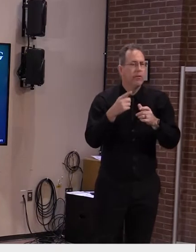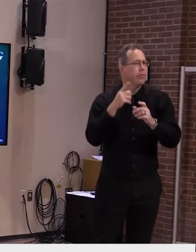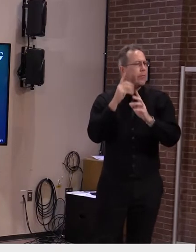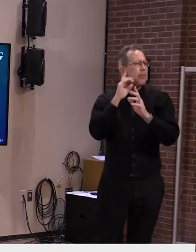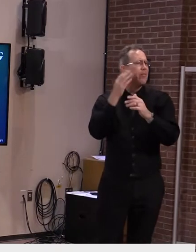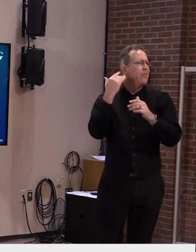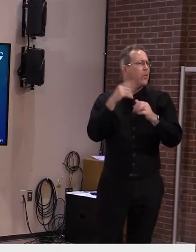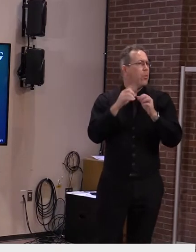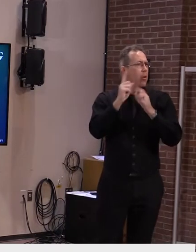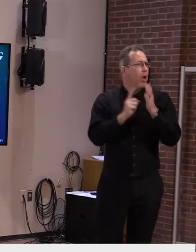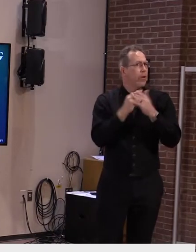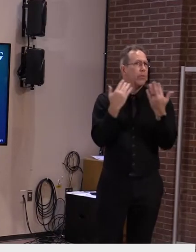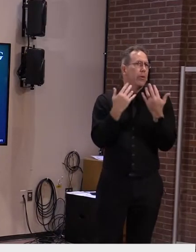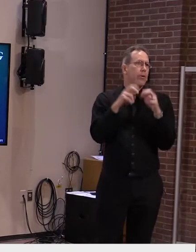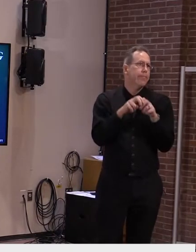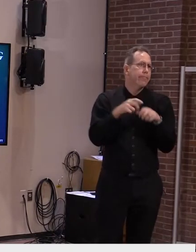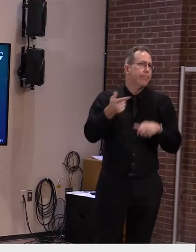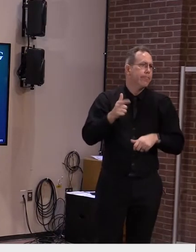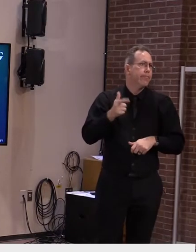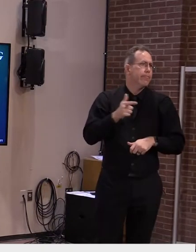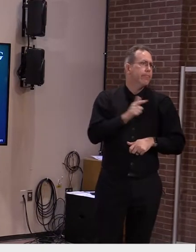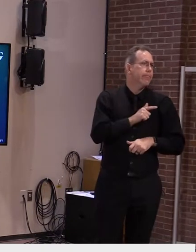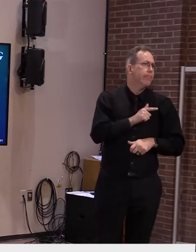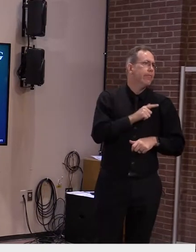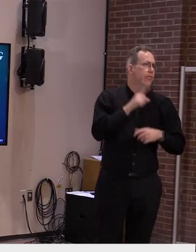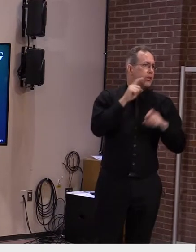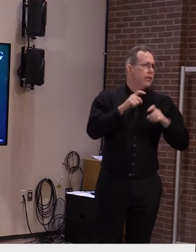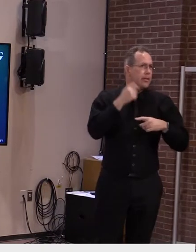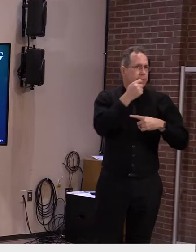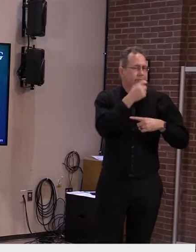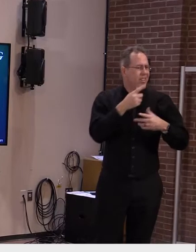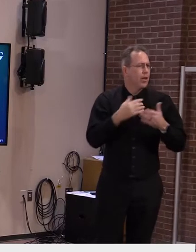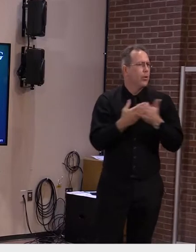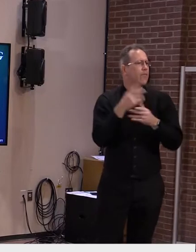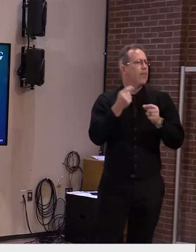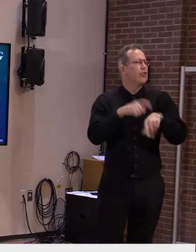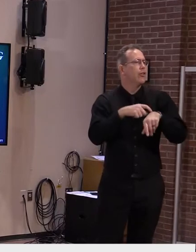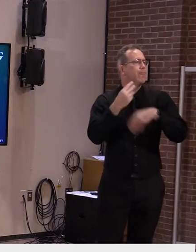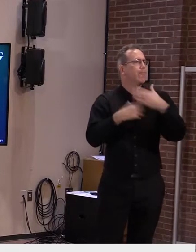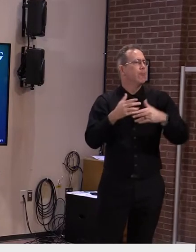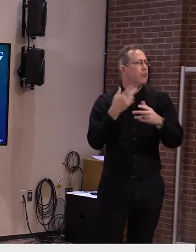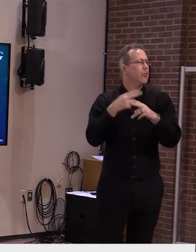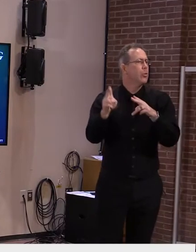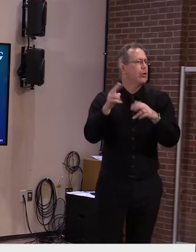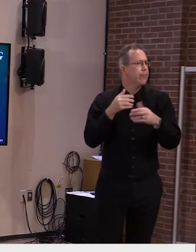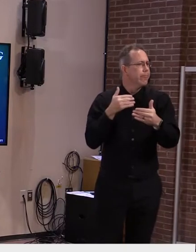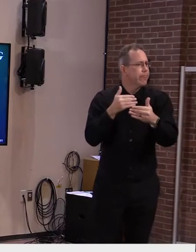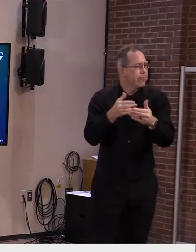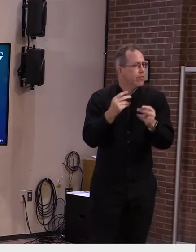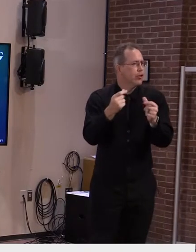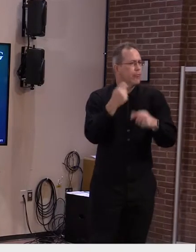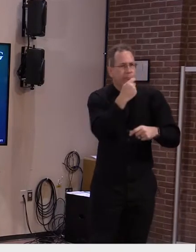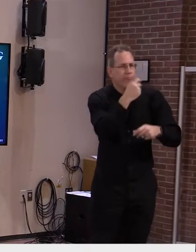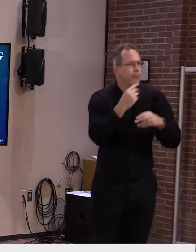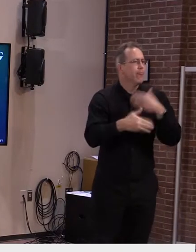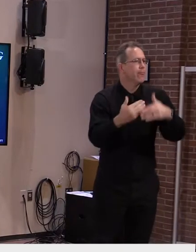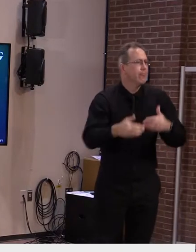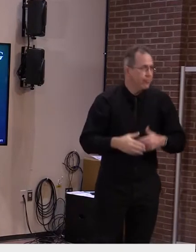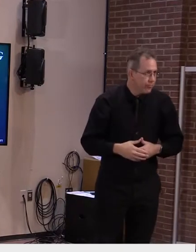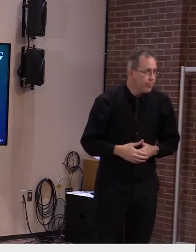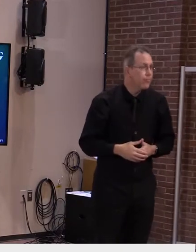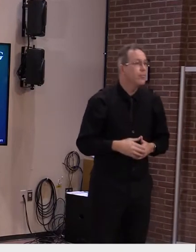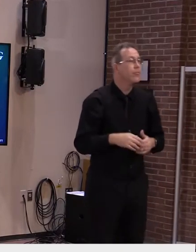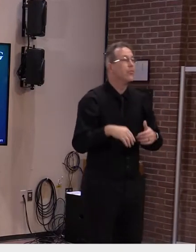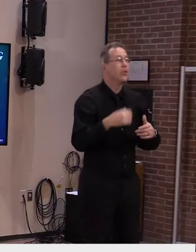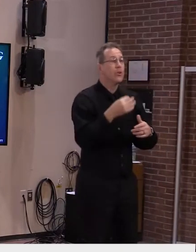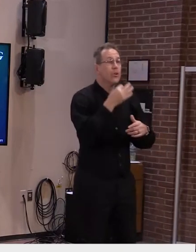a success, and as soon as the supply chain improves for rapid tests, Vermonters can expect us to more